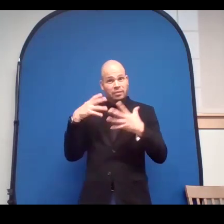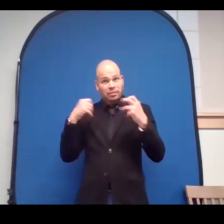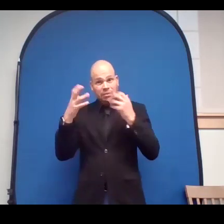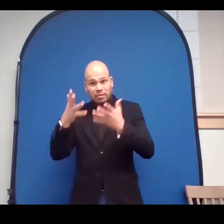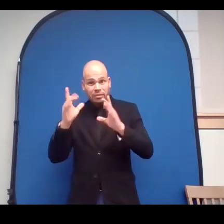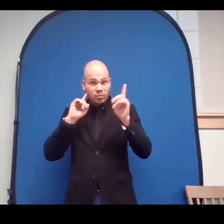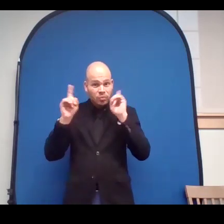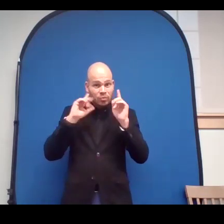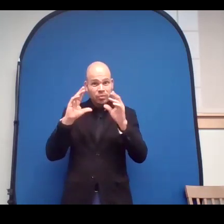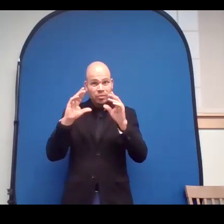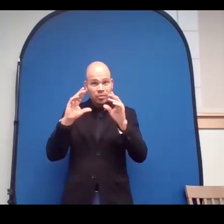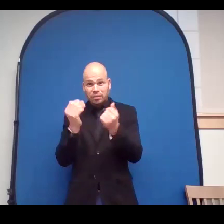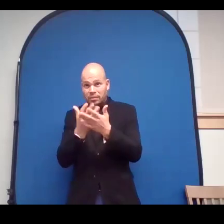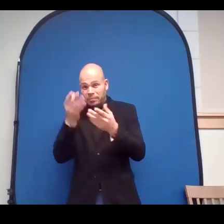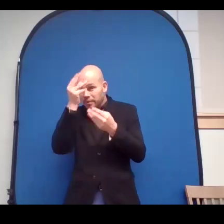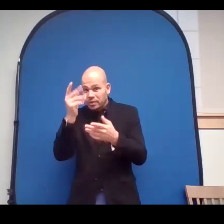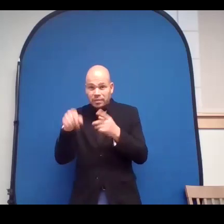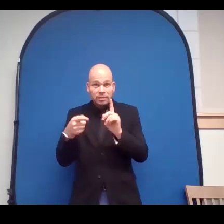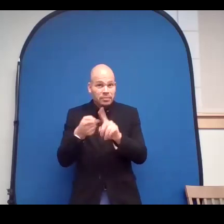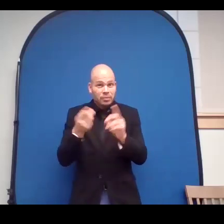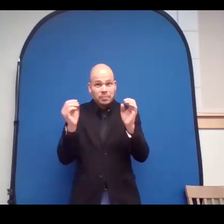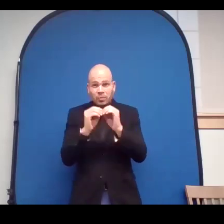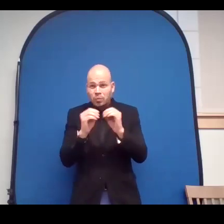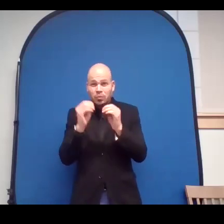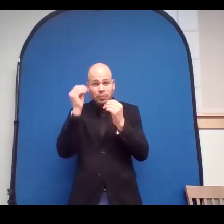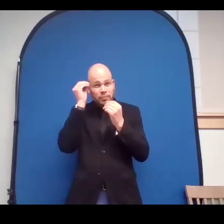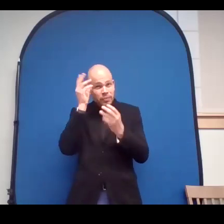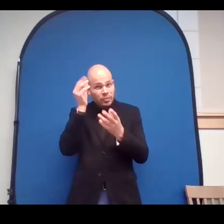What more did you think should have been done? Contact was never made.